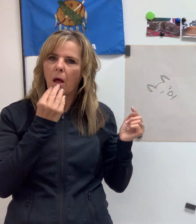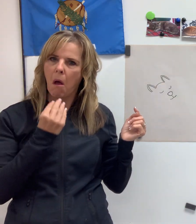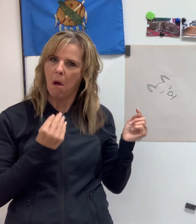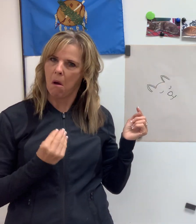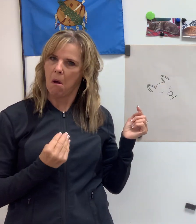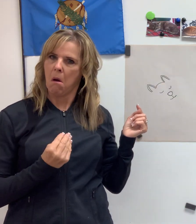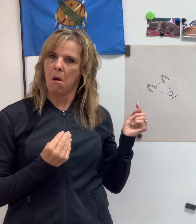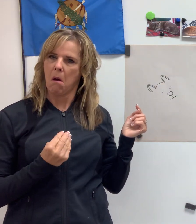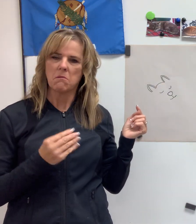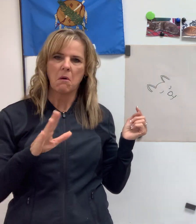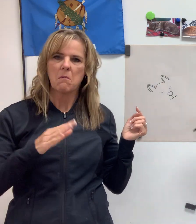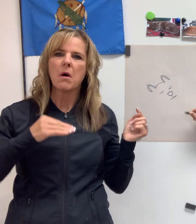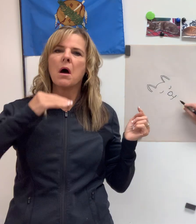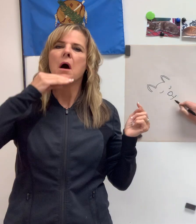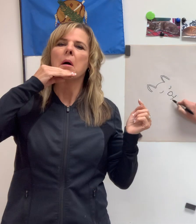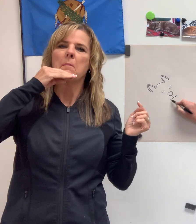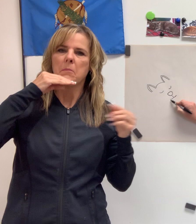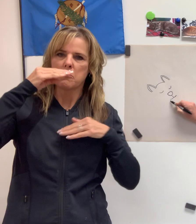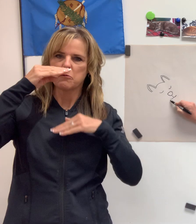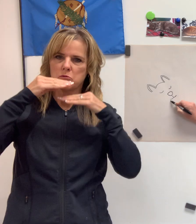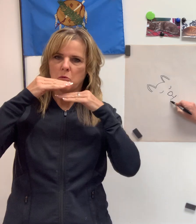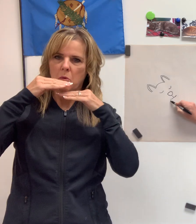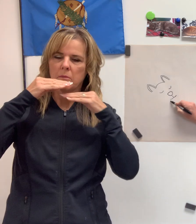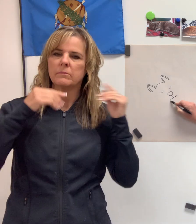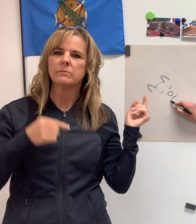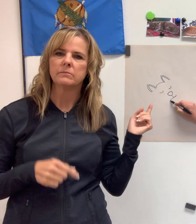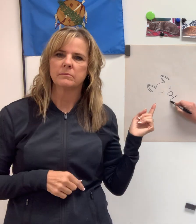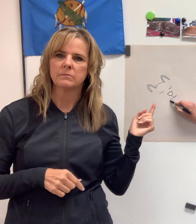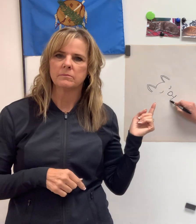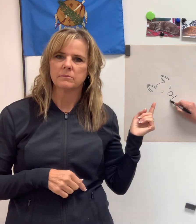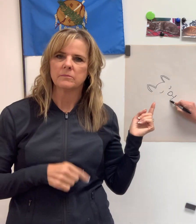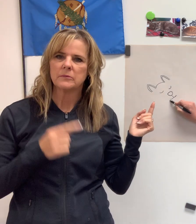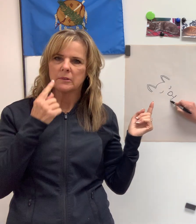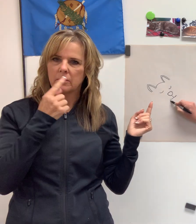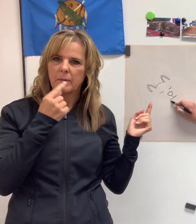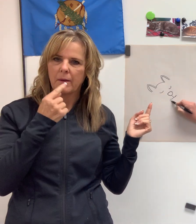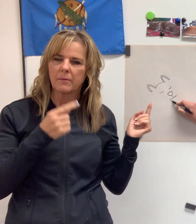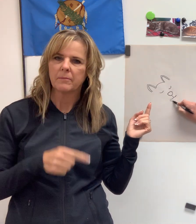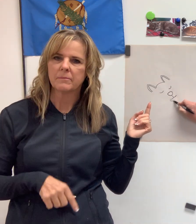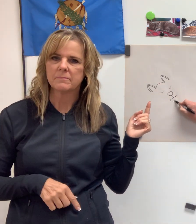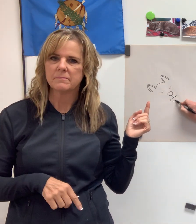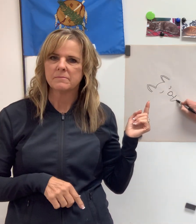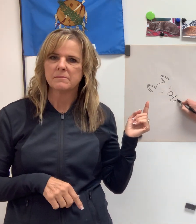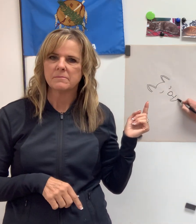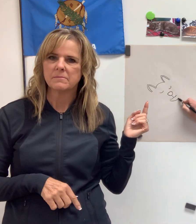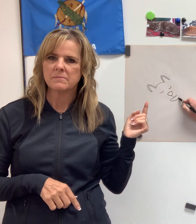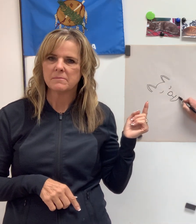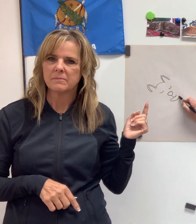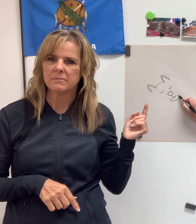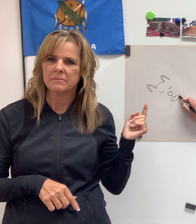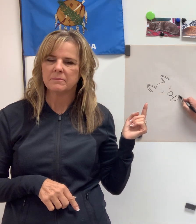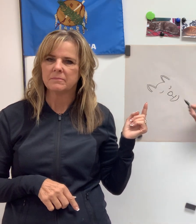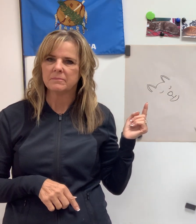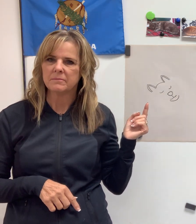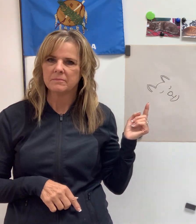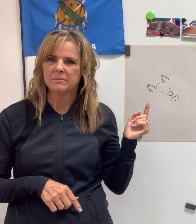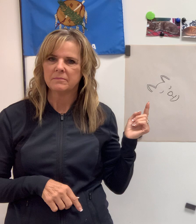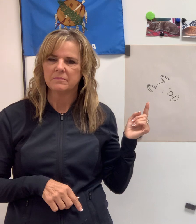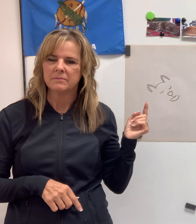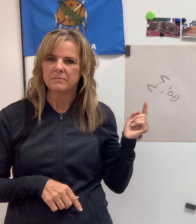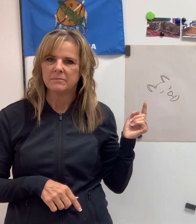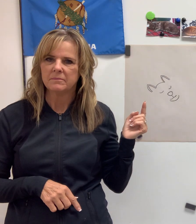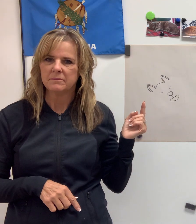a witch with a long chin. We want to bring it up close to the mouth, and I'm just going to make a little curve line pretty close to that mouth